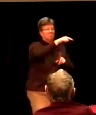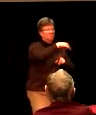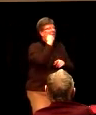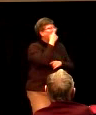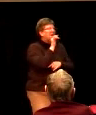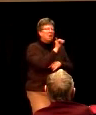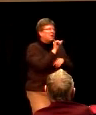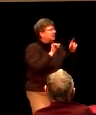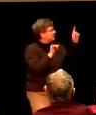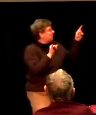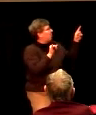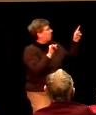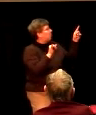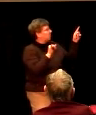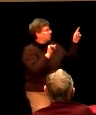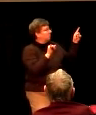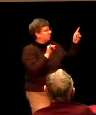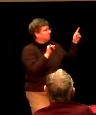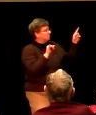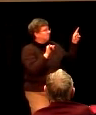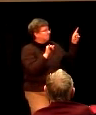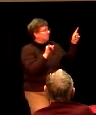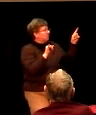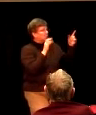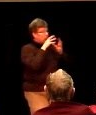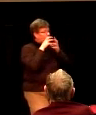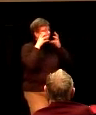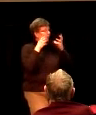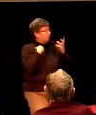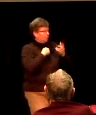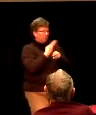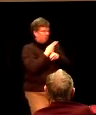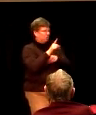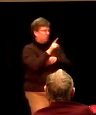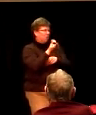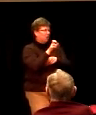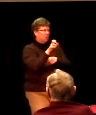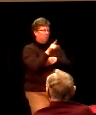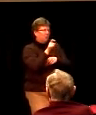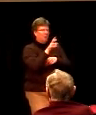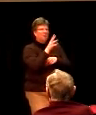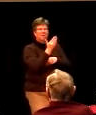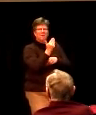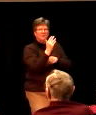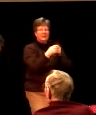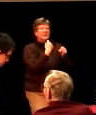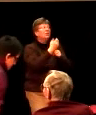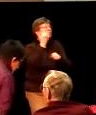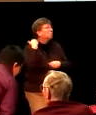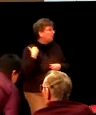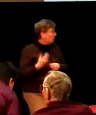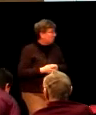remarkably similar to the balloons that we were using 115 years ago.